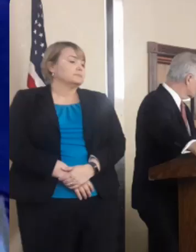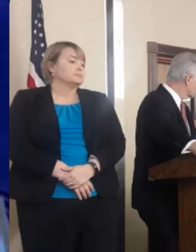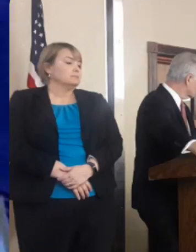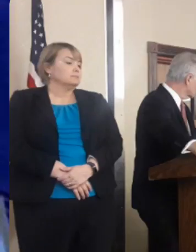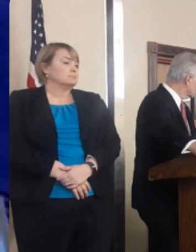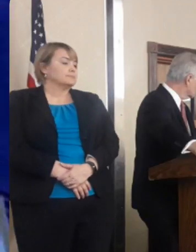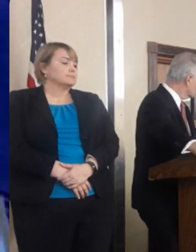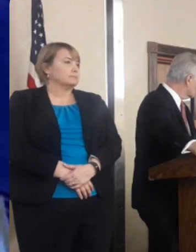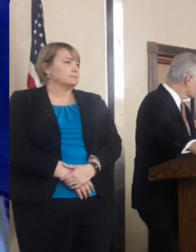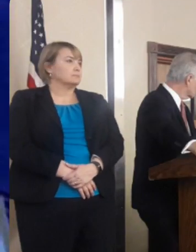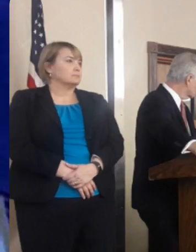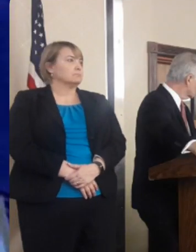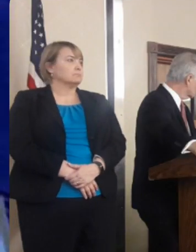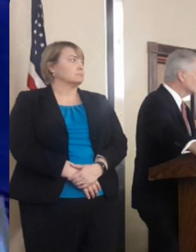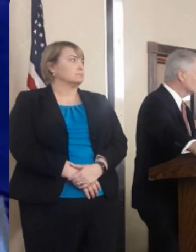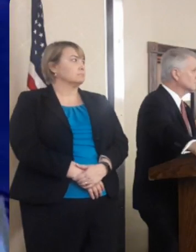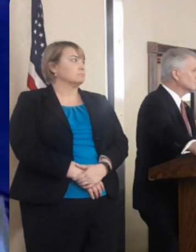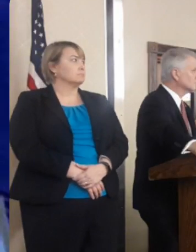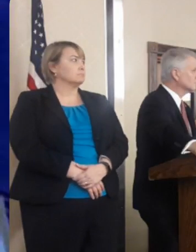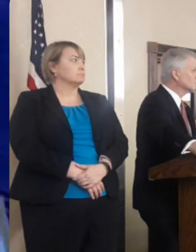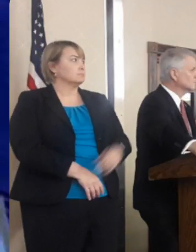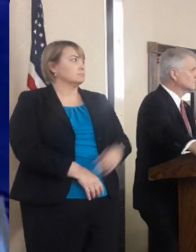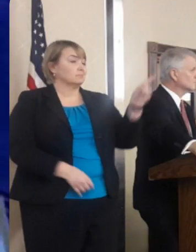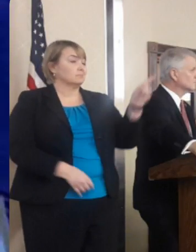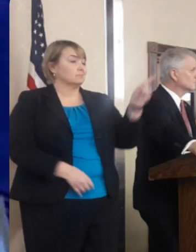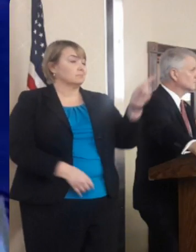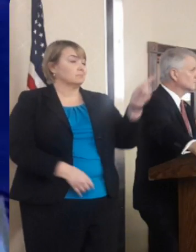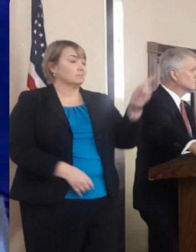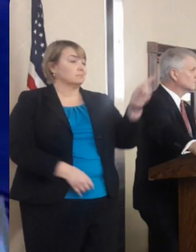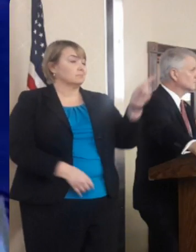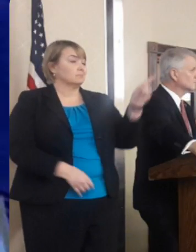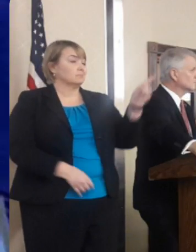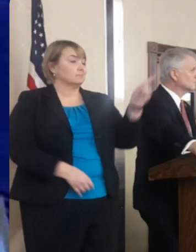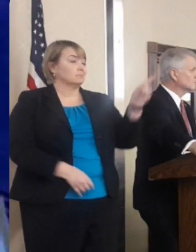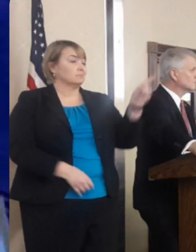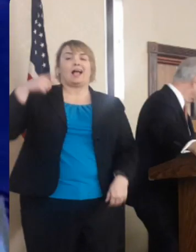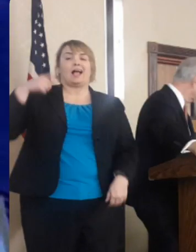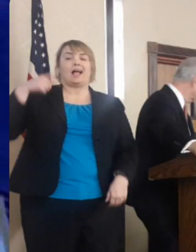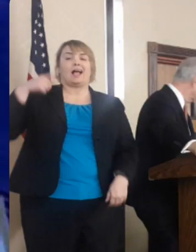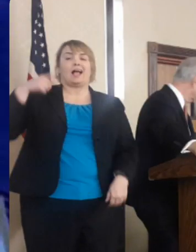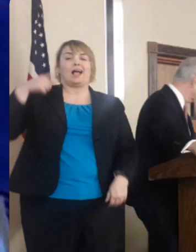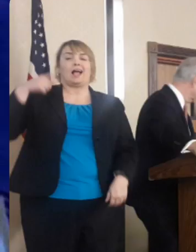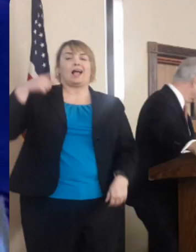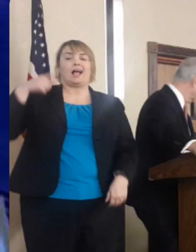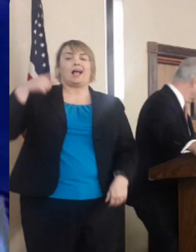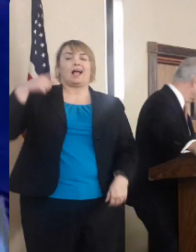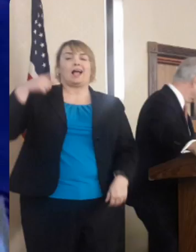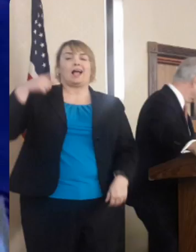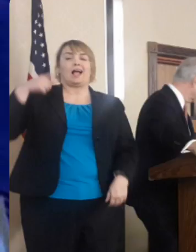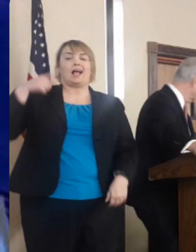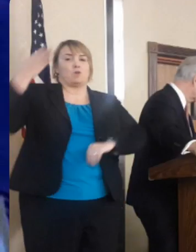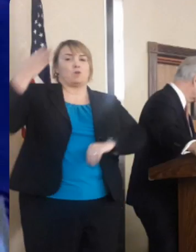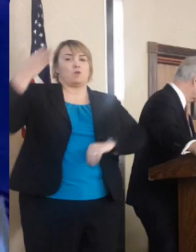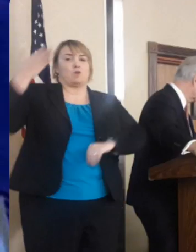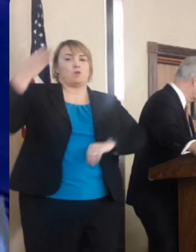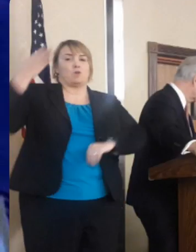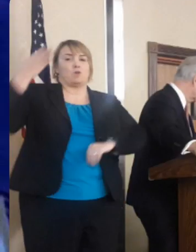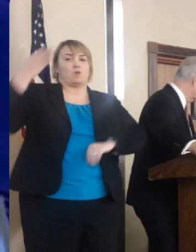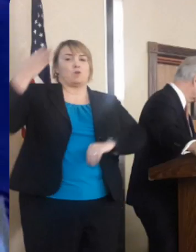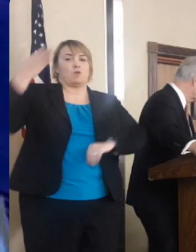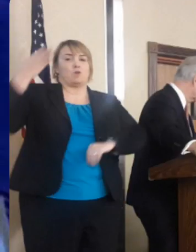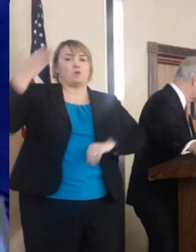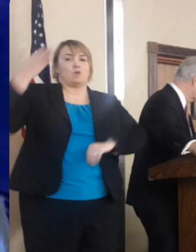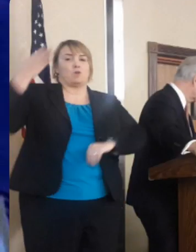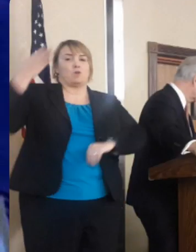And I've been asked to make a friendly amendment to change the word will to apply, which is what I meant to